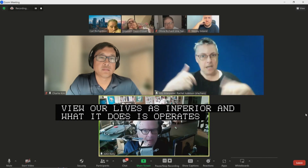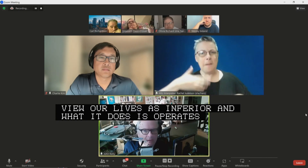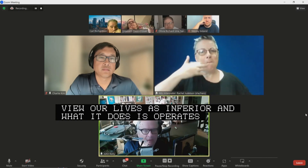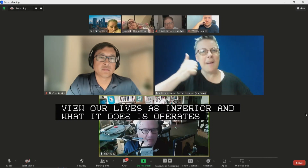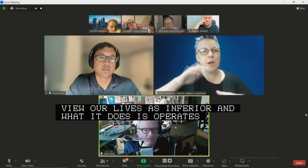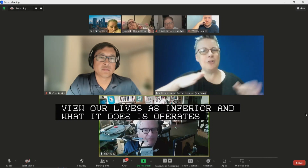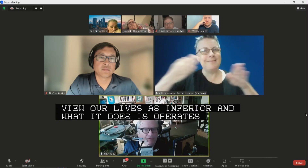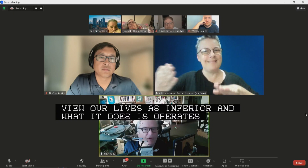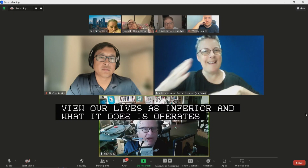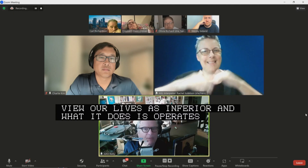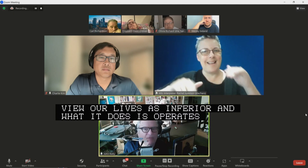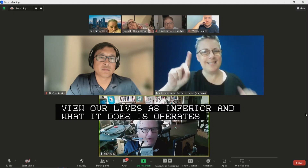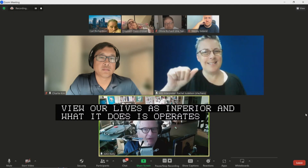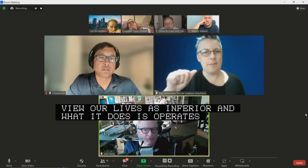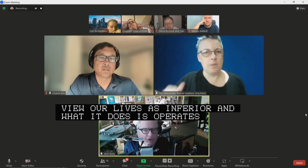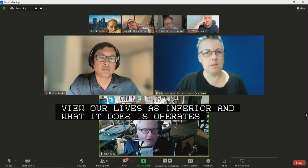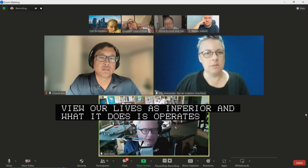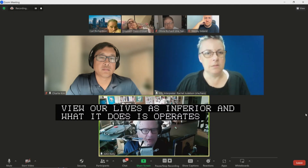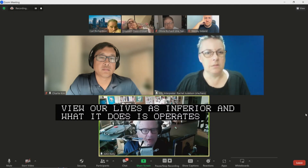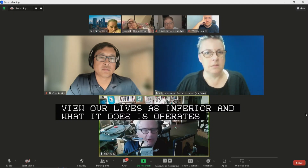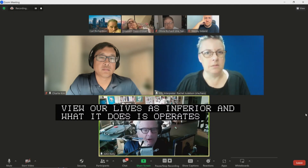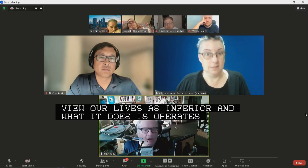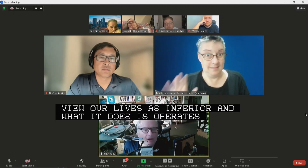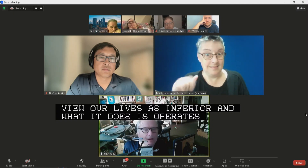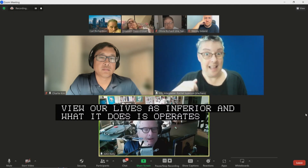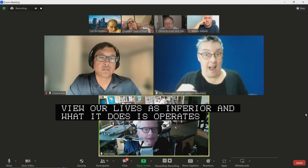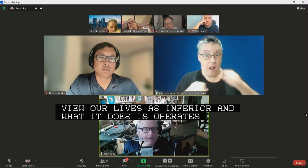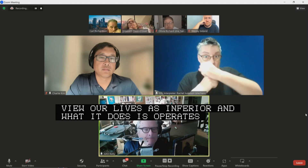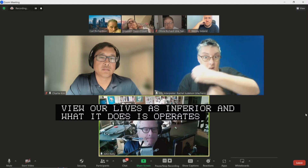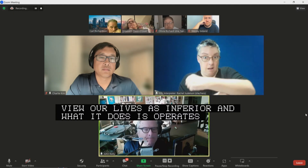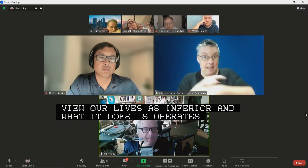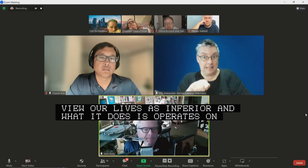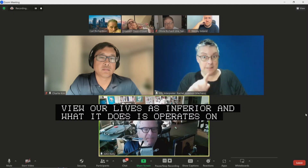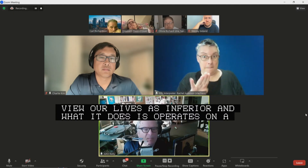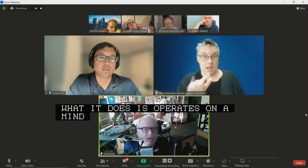mindset, frame of reference.